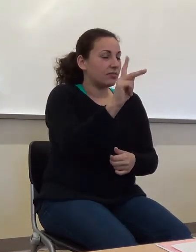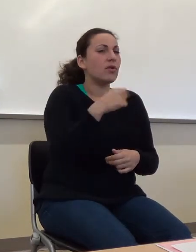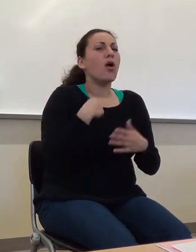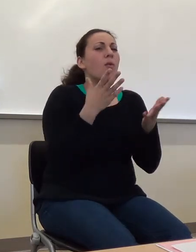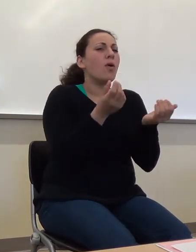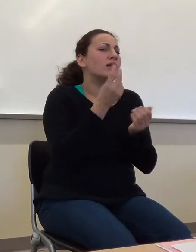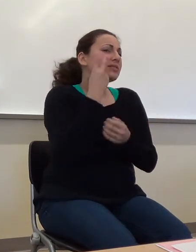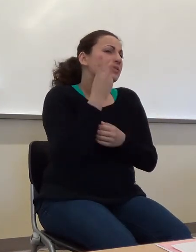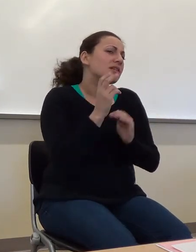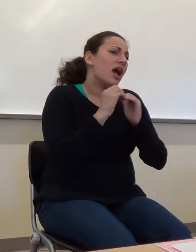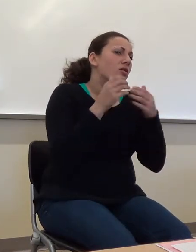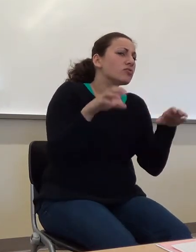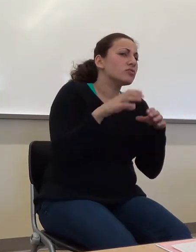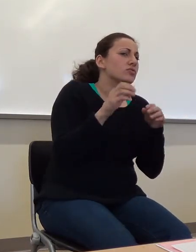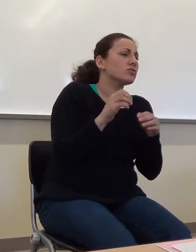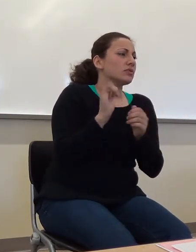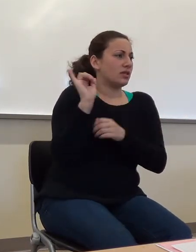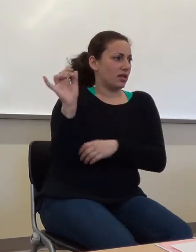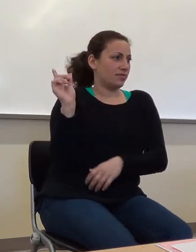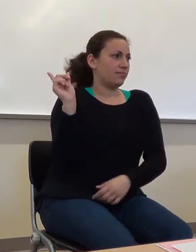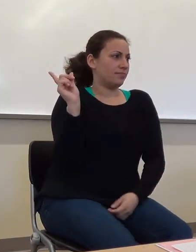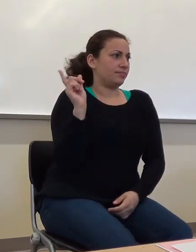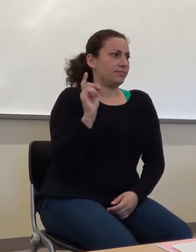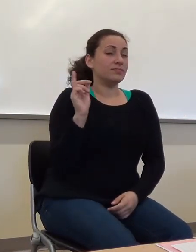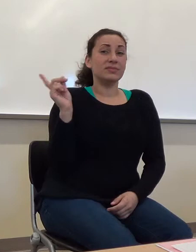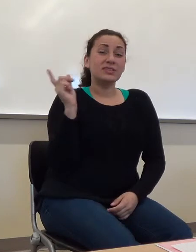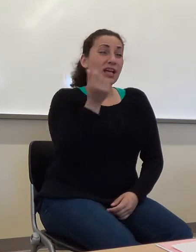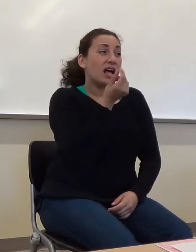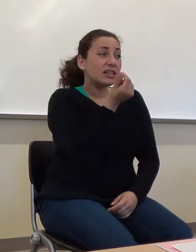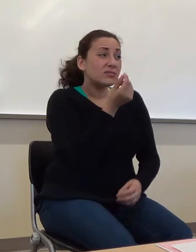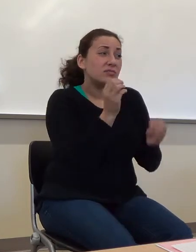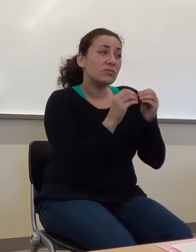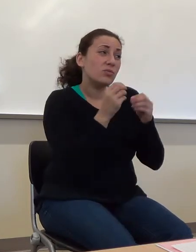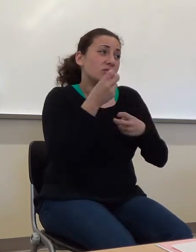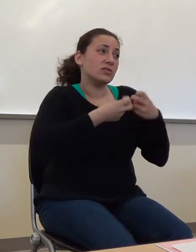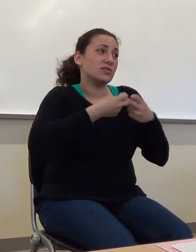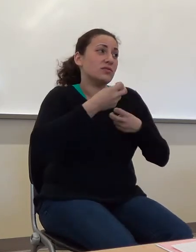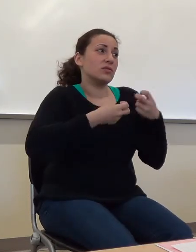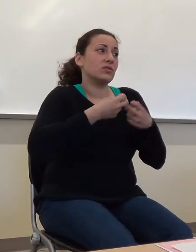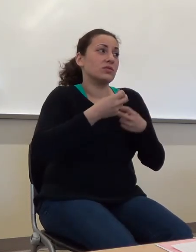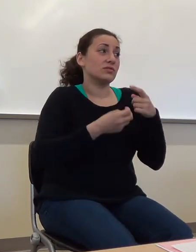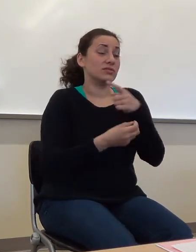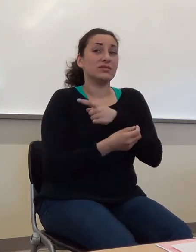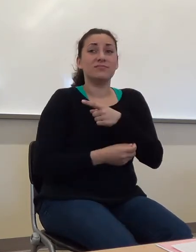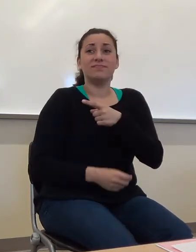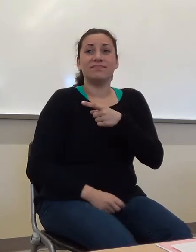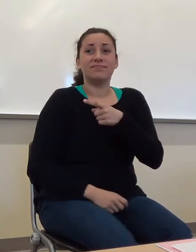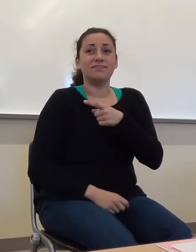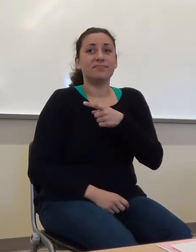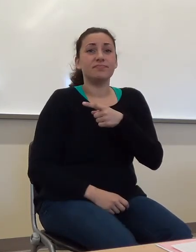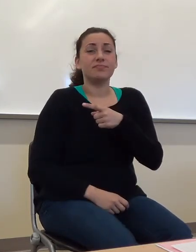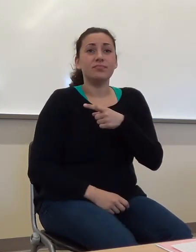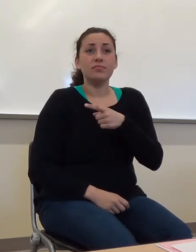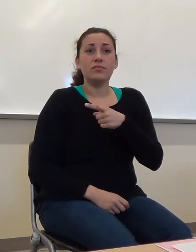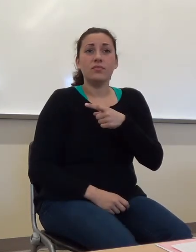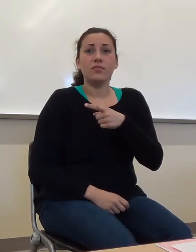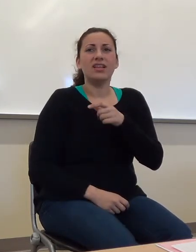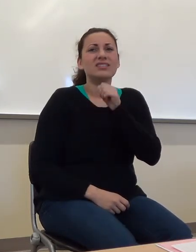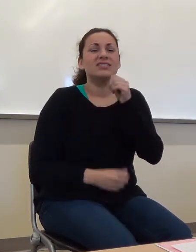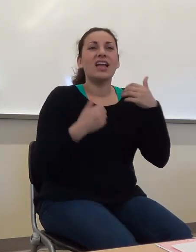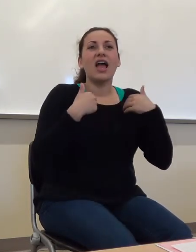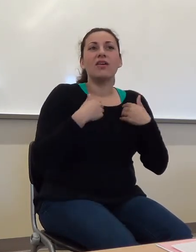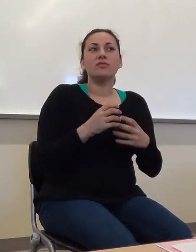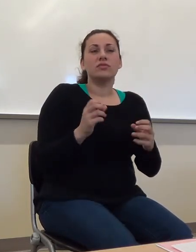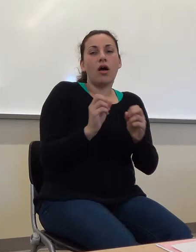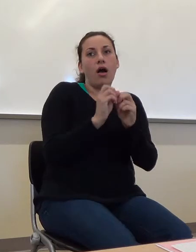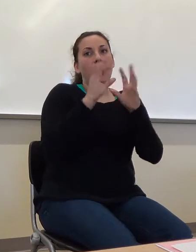if people could get this. This was a little bit harder because it didn't have the really